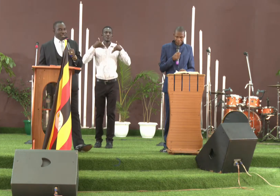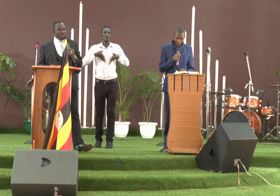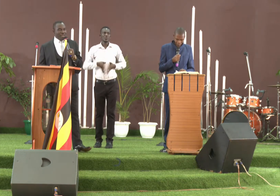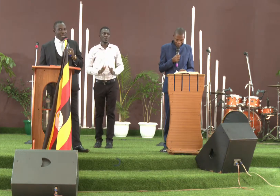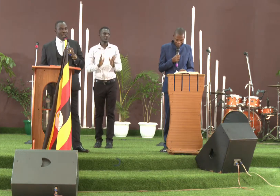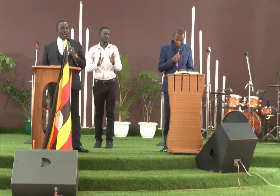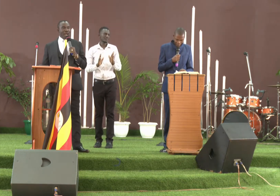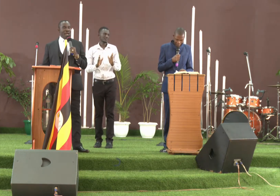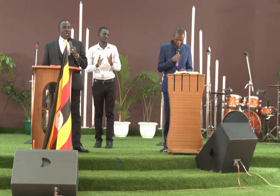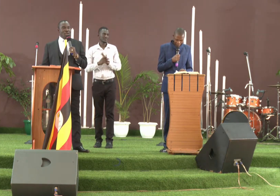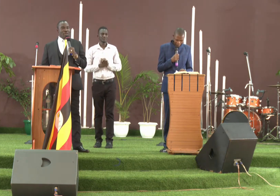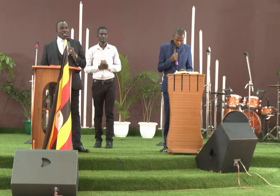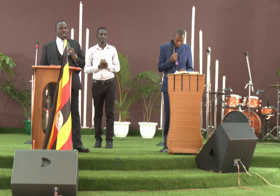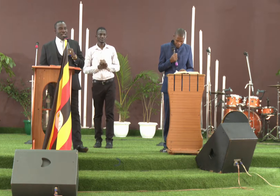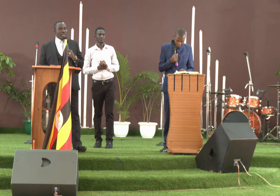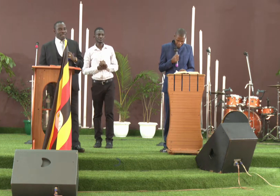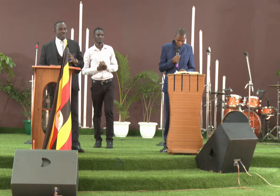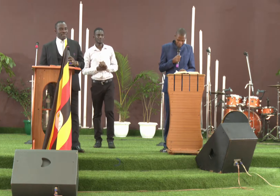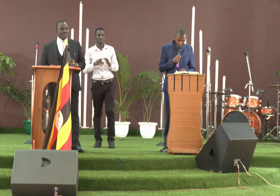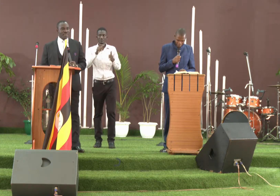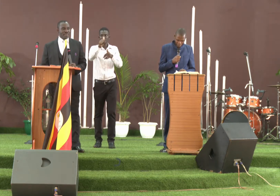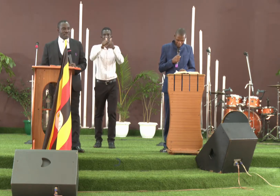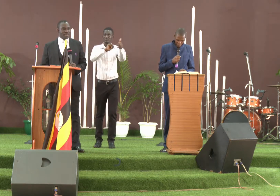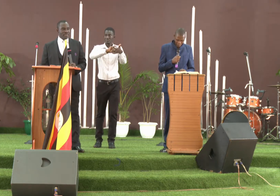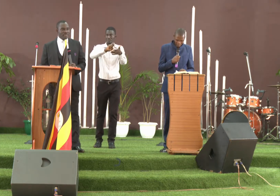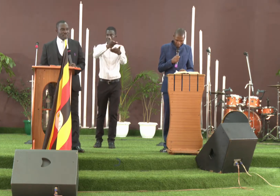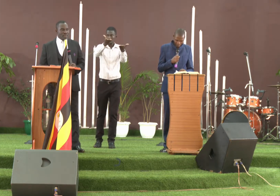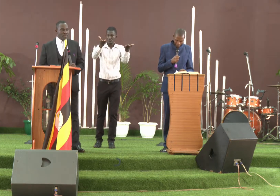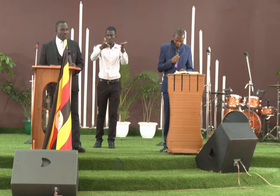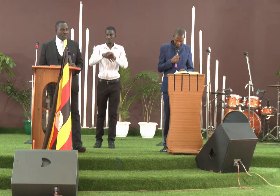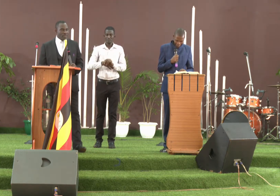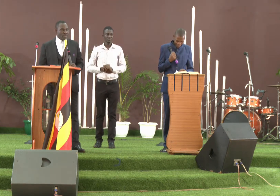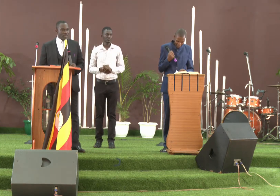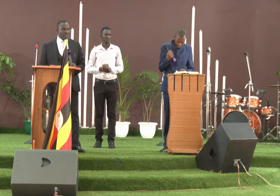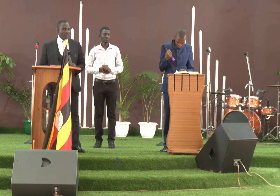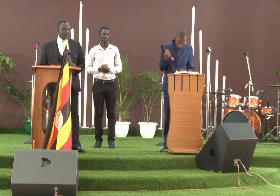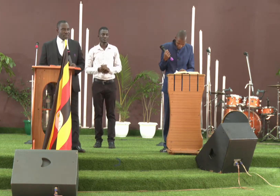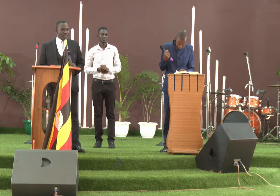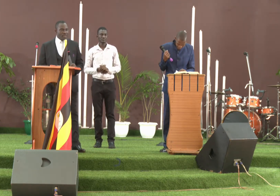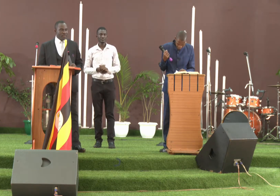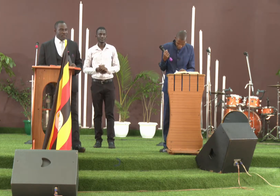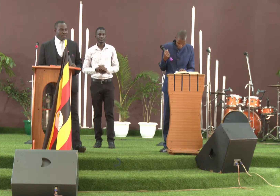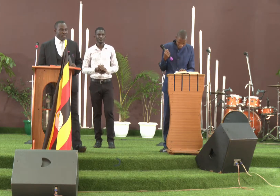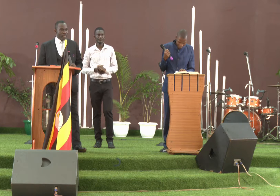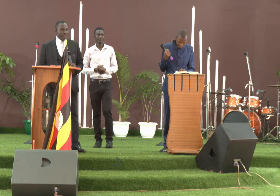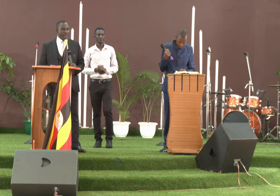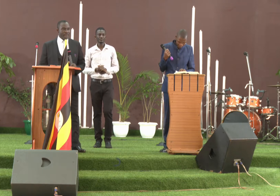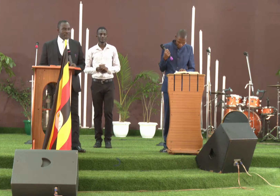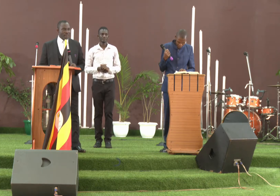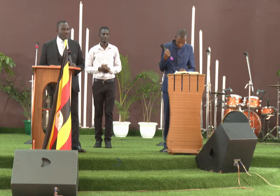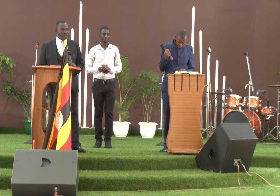ku nnaku zeezo ebbiri. Aha. Ddoboozi ddene. Erinnya eddungi lisinga amafuta ag'omugavu ag'omuwendo